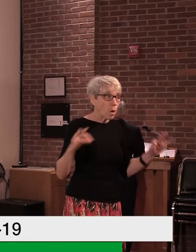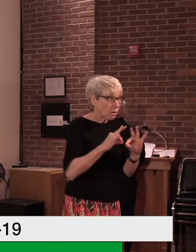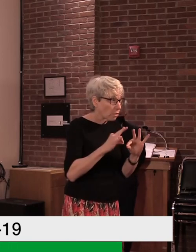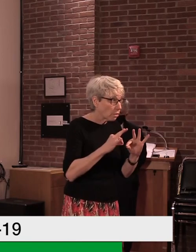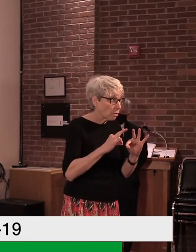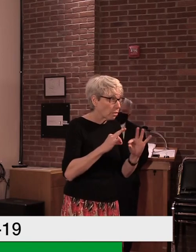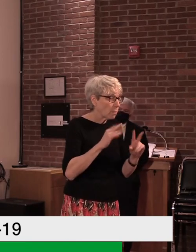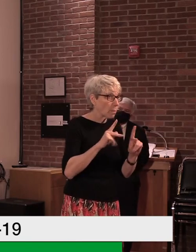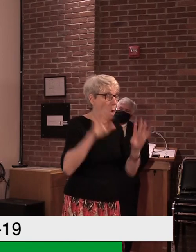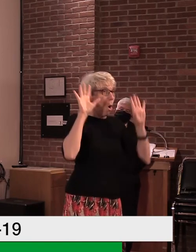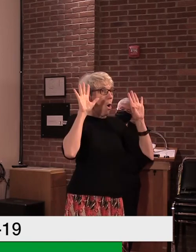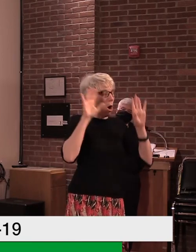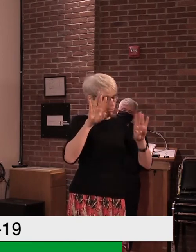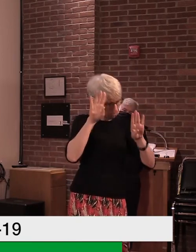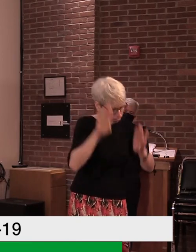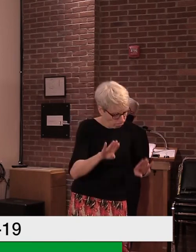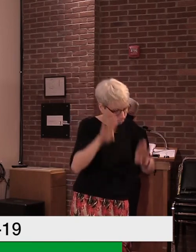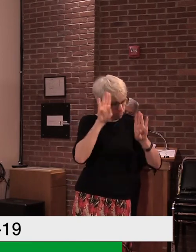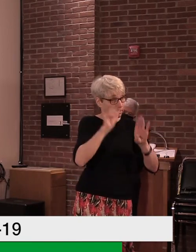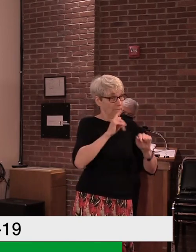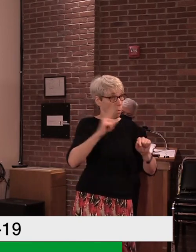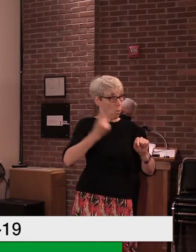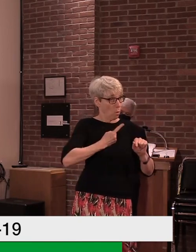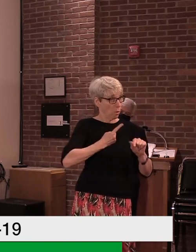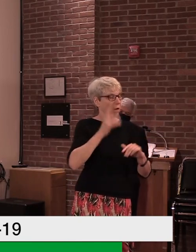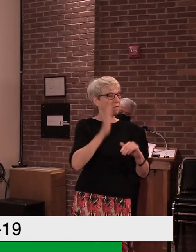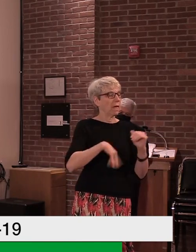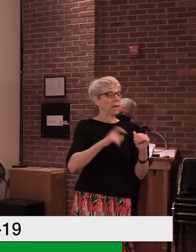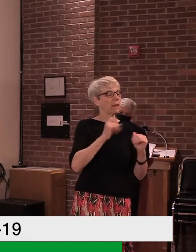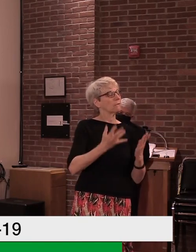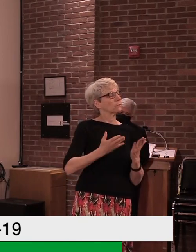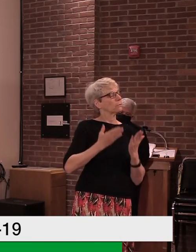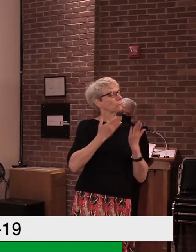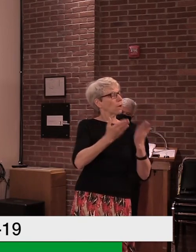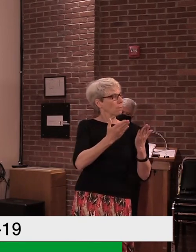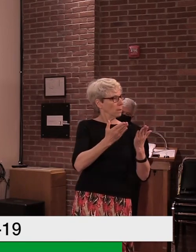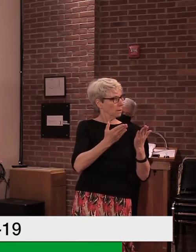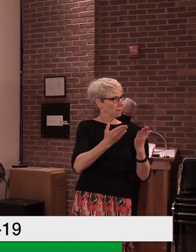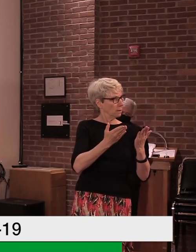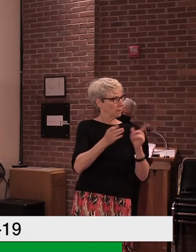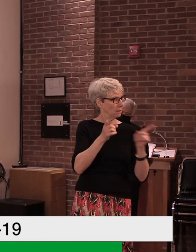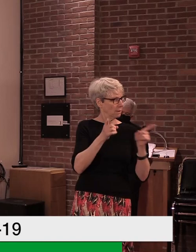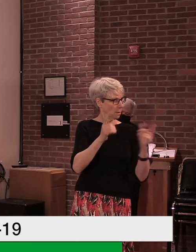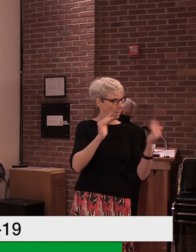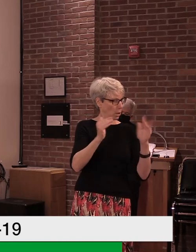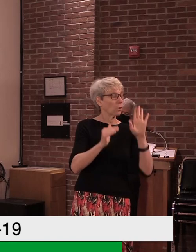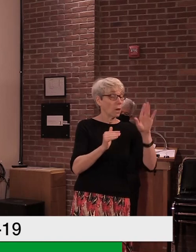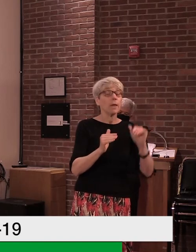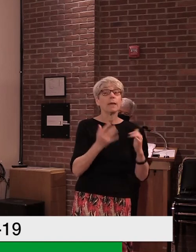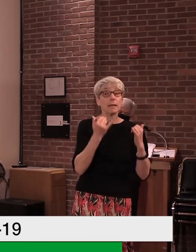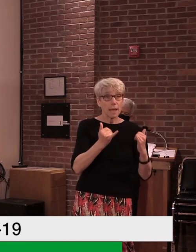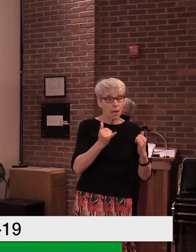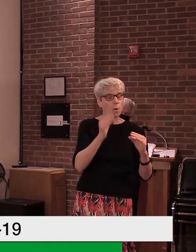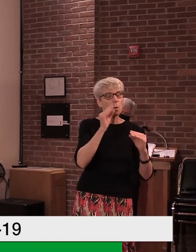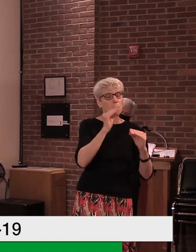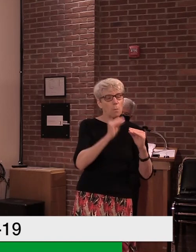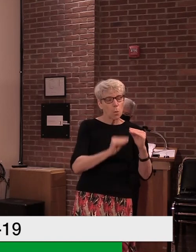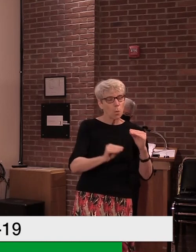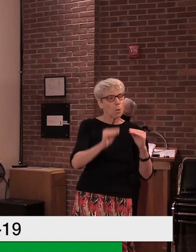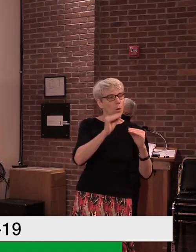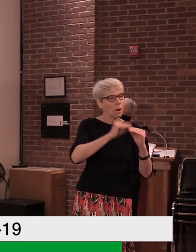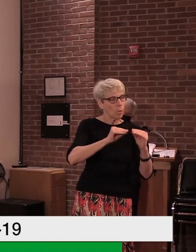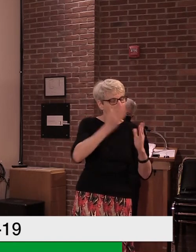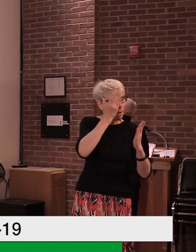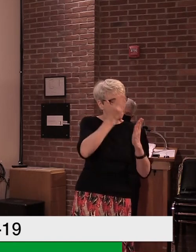on a more voluntary basis, we'll call it. And there is some increasing evidence now. And actually,